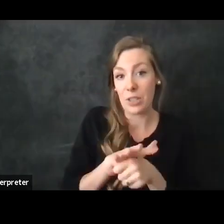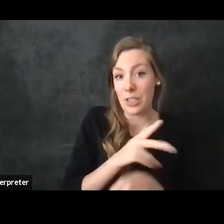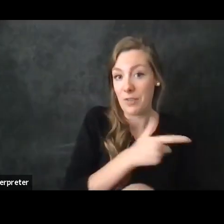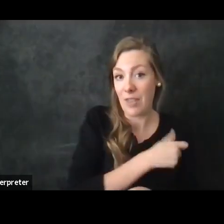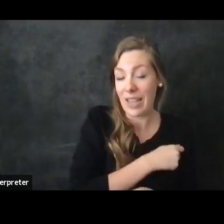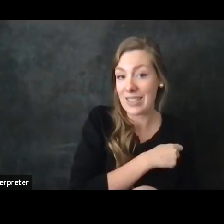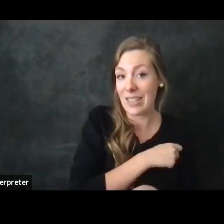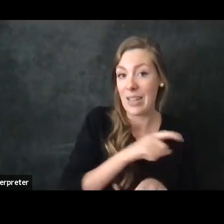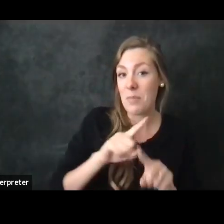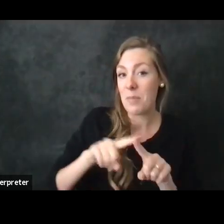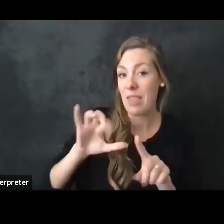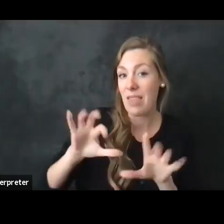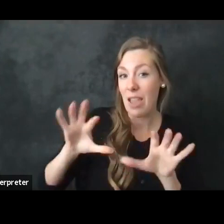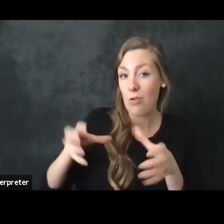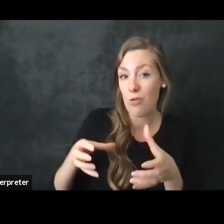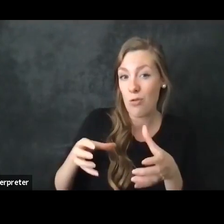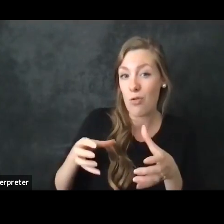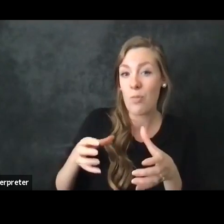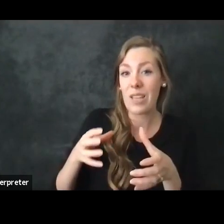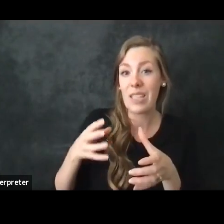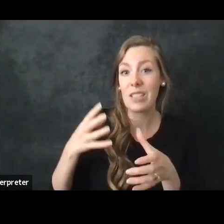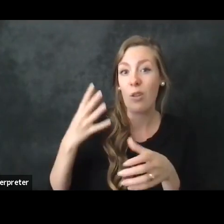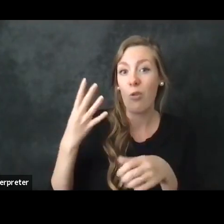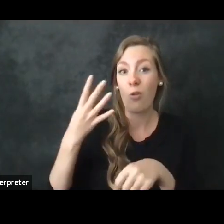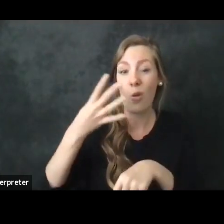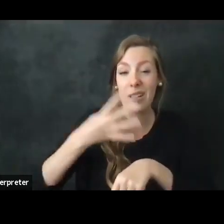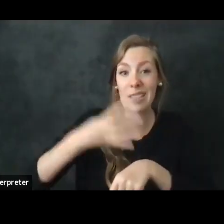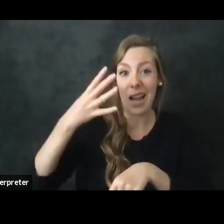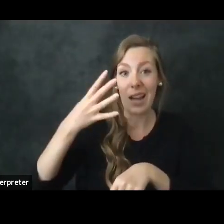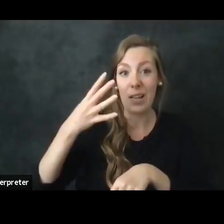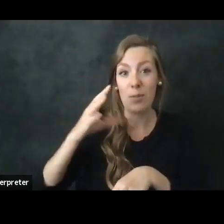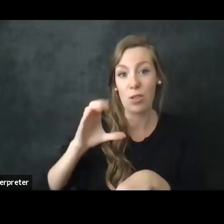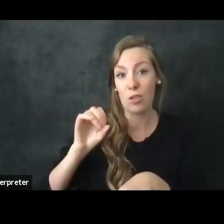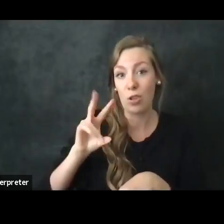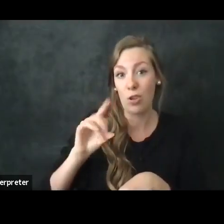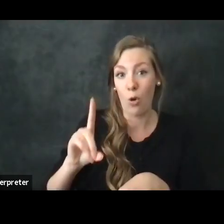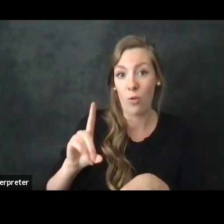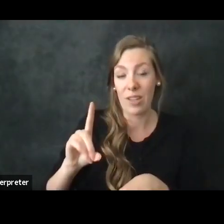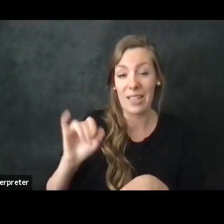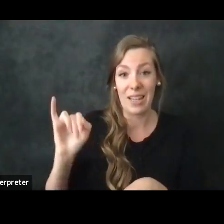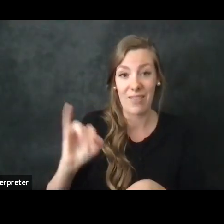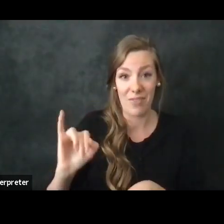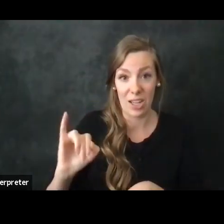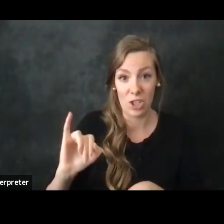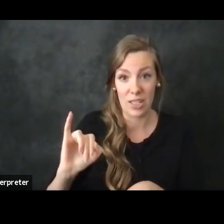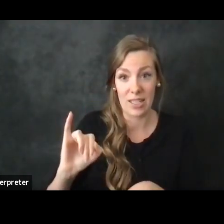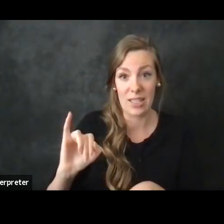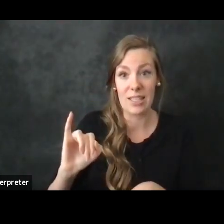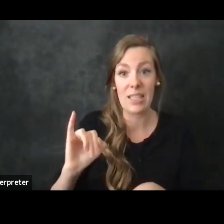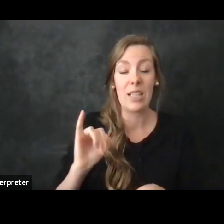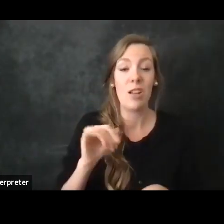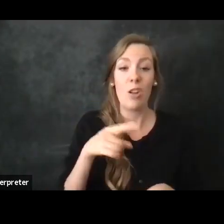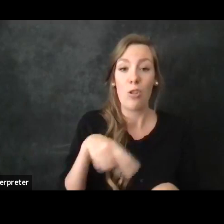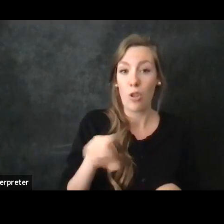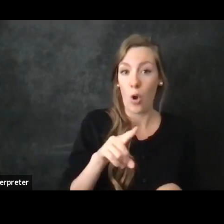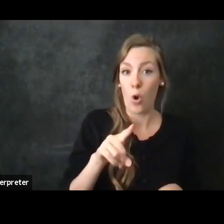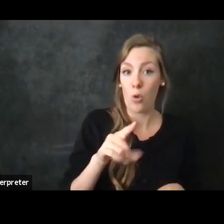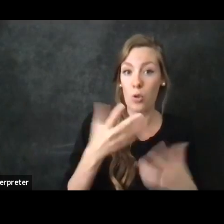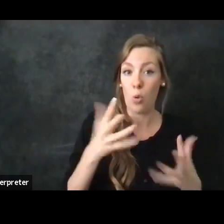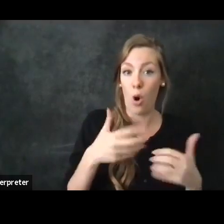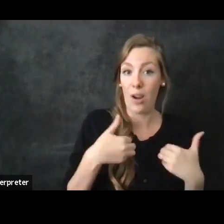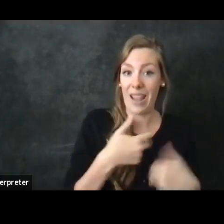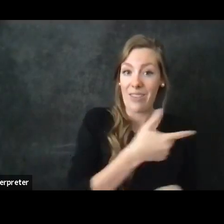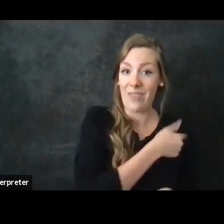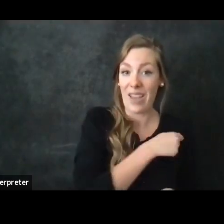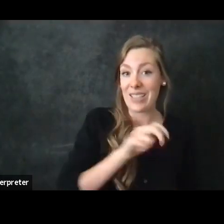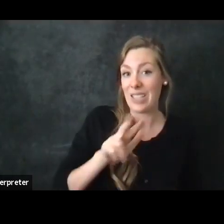yet that group accounts for 4 times the COVID infections. Our case rate among vaccinated individuals is 3.9